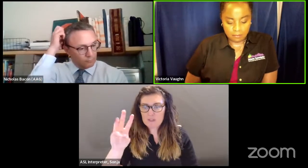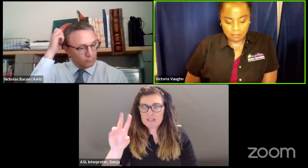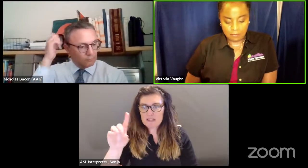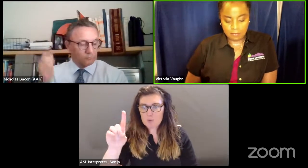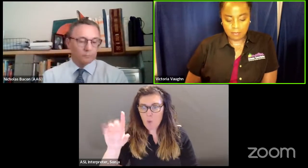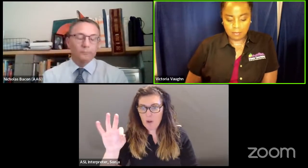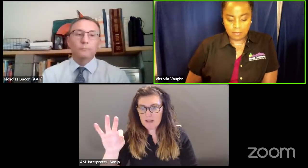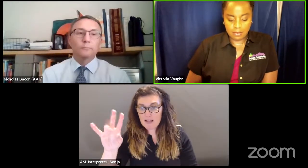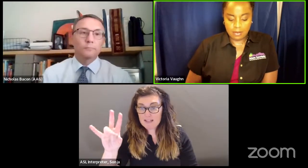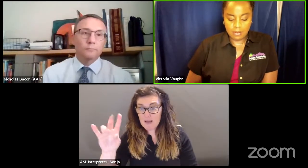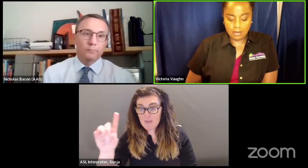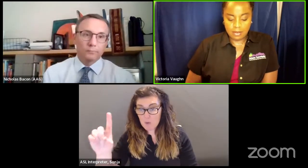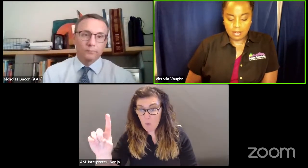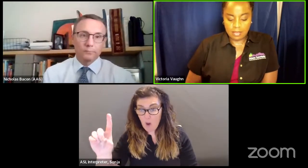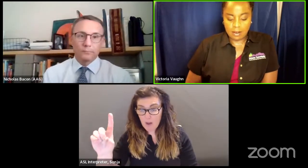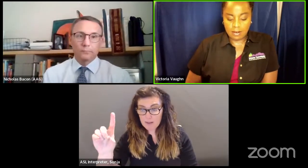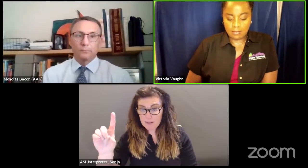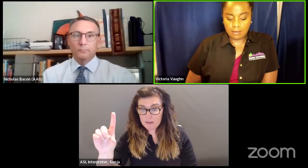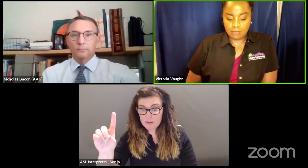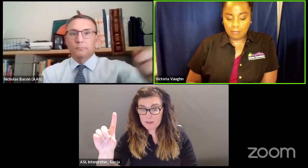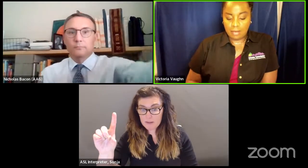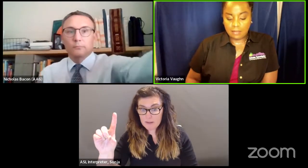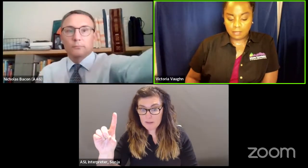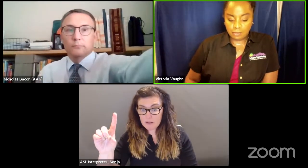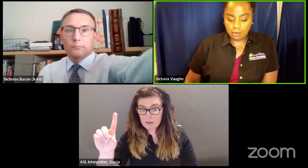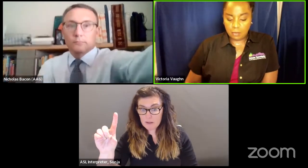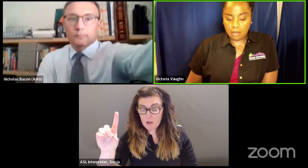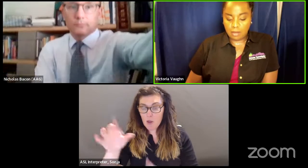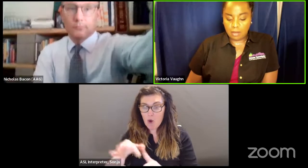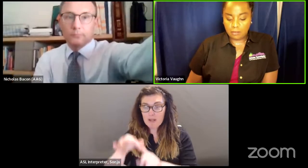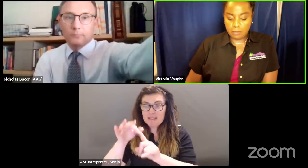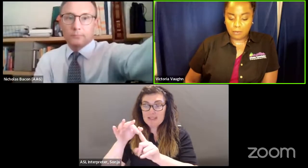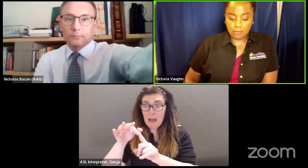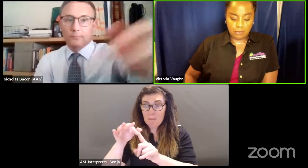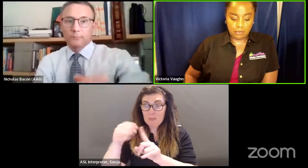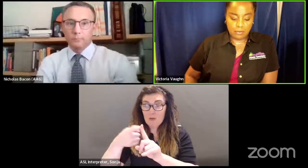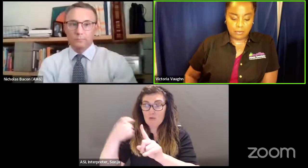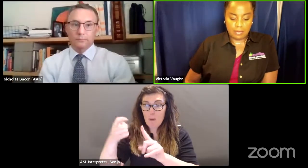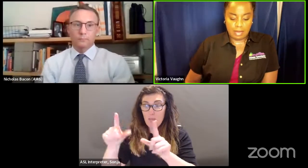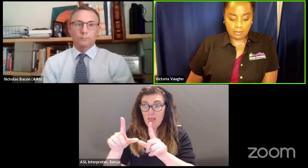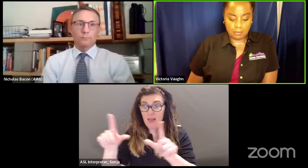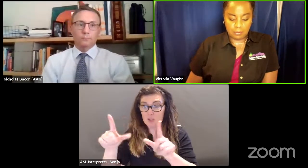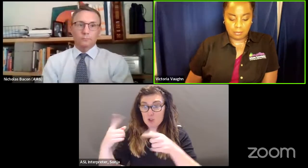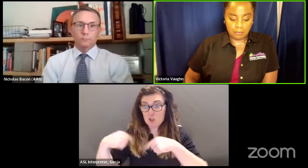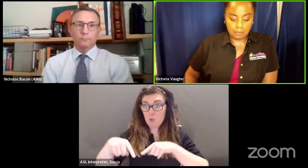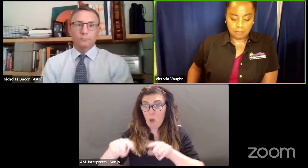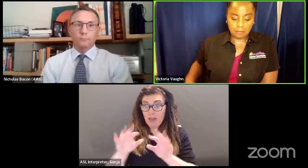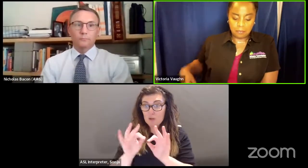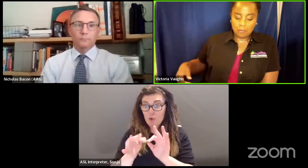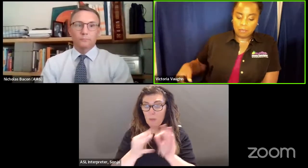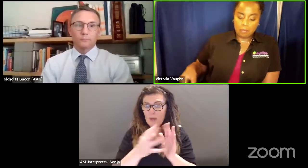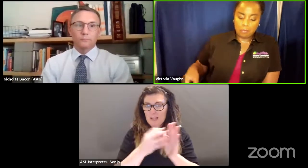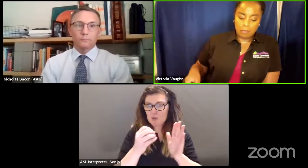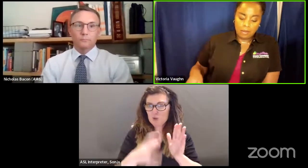361971. They are exempt from licensure while interpreting for students in classrooms.